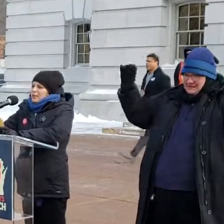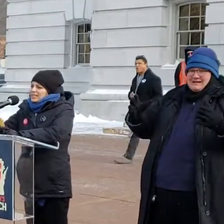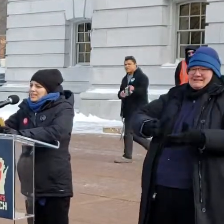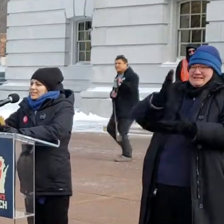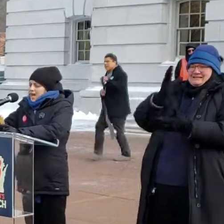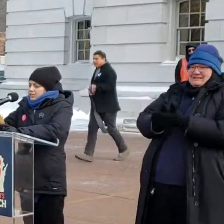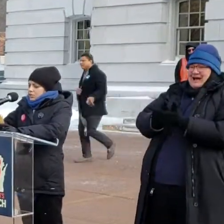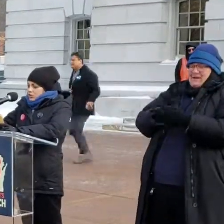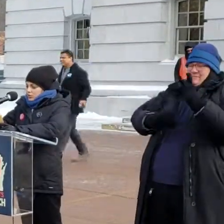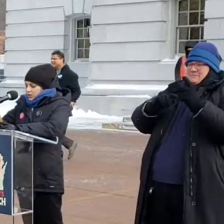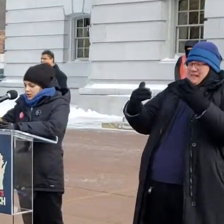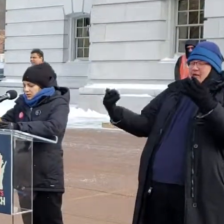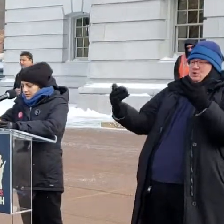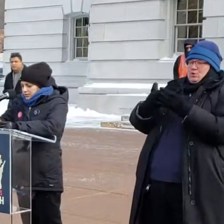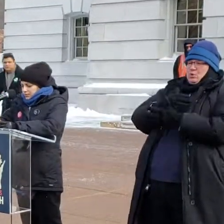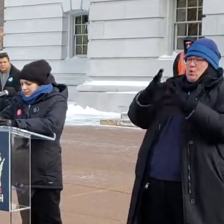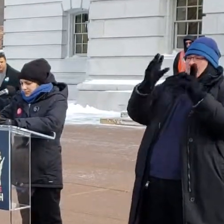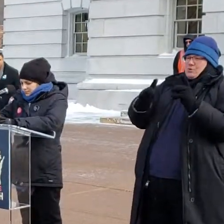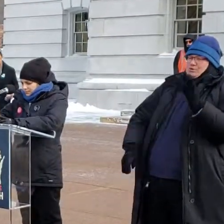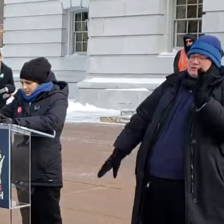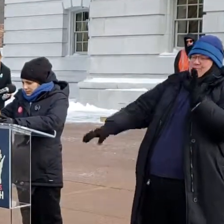stop business as usual.